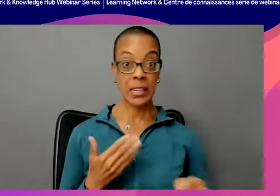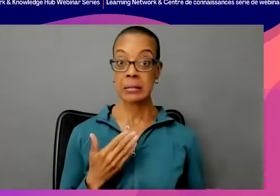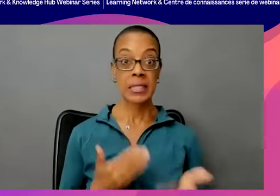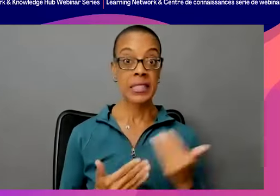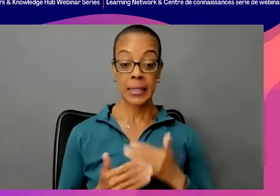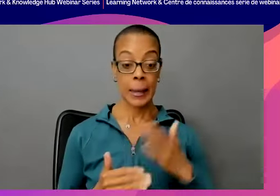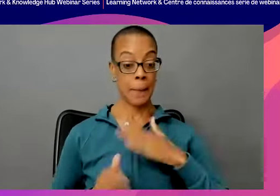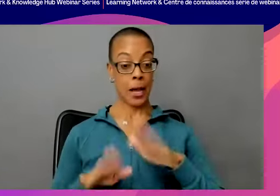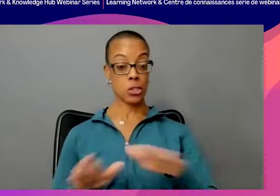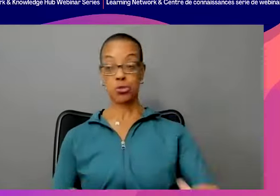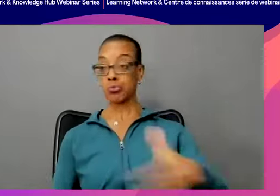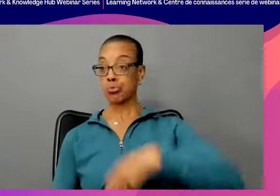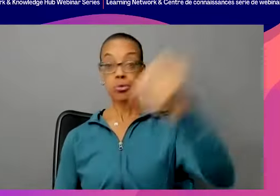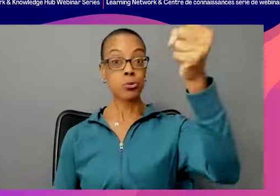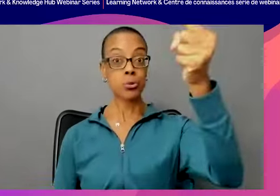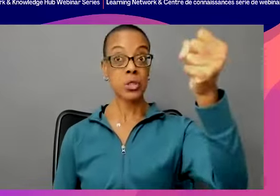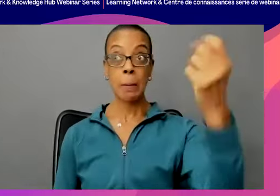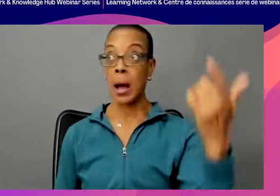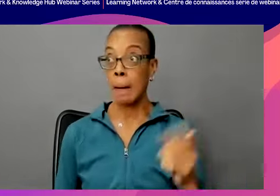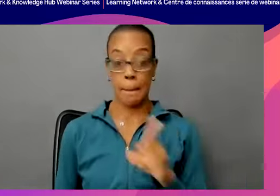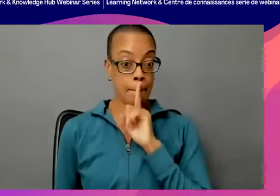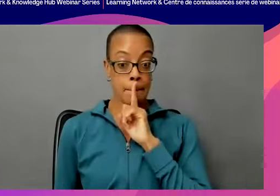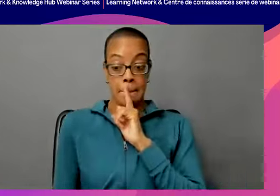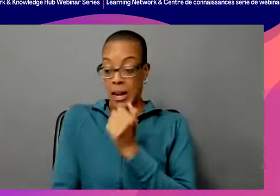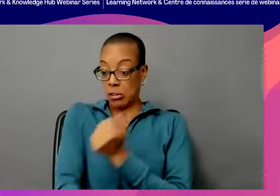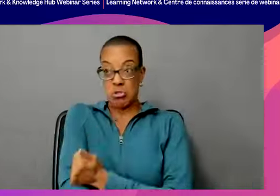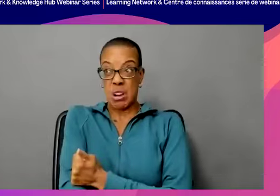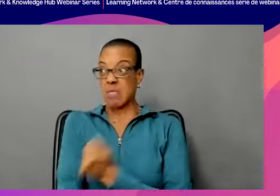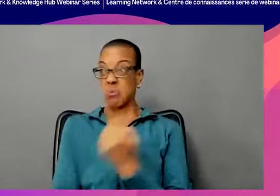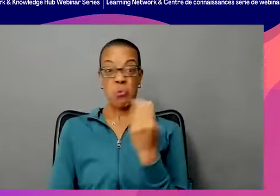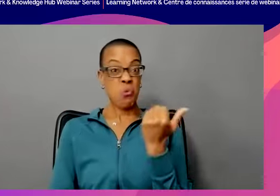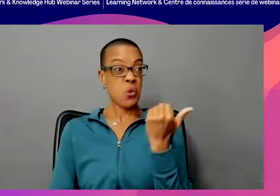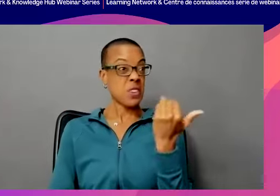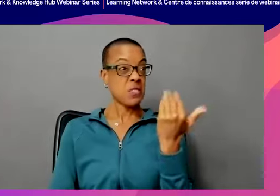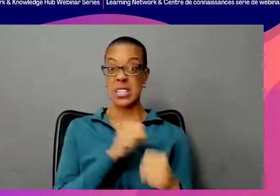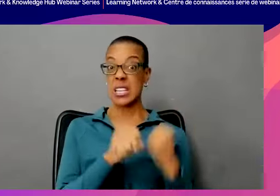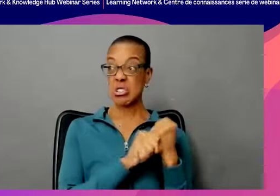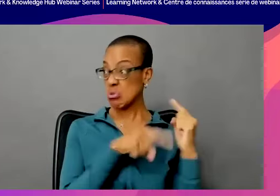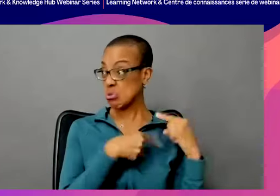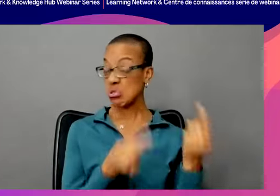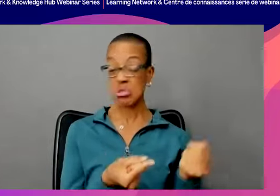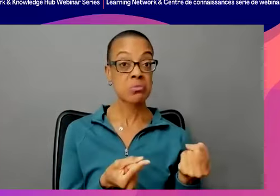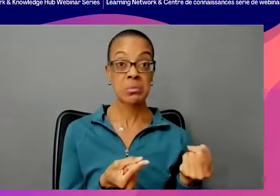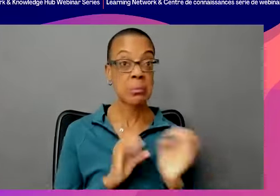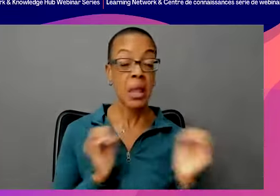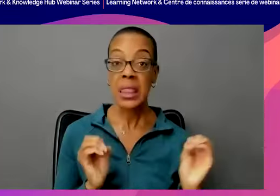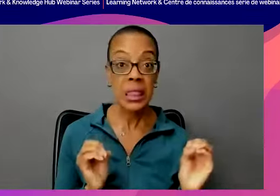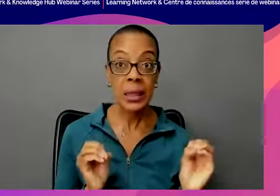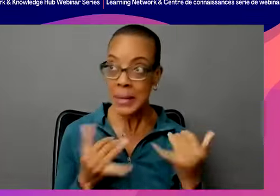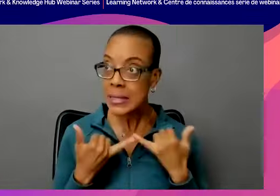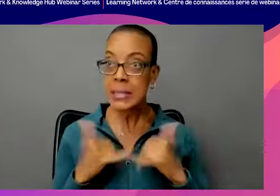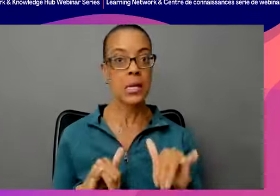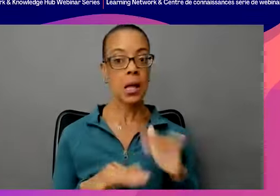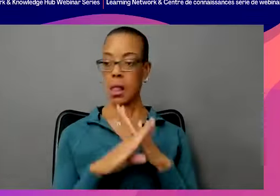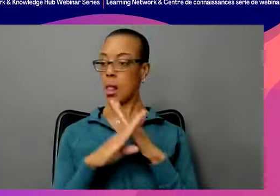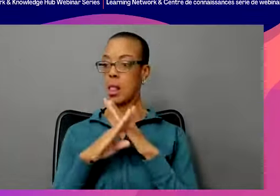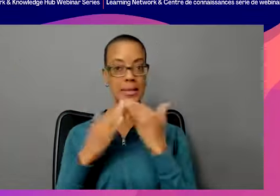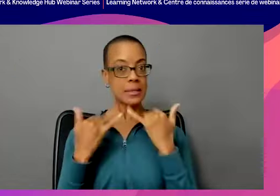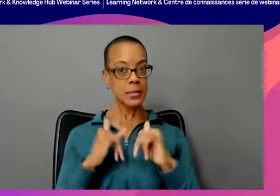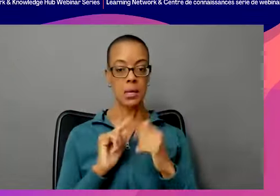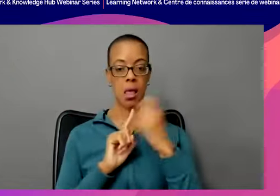done drugs in almost 14 years, 14, 15 years coming. And I'm still being harassed